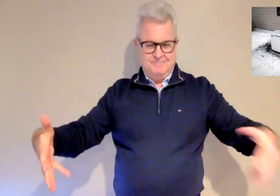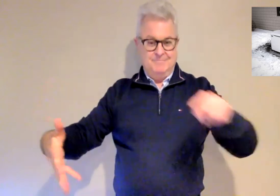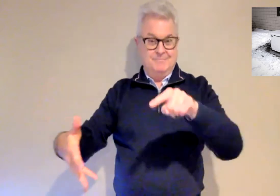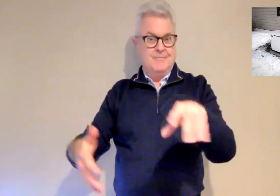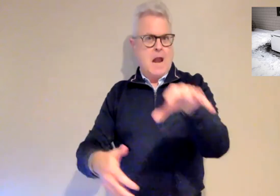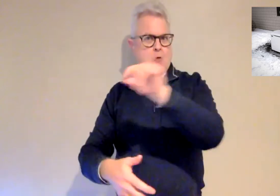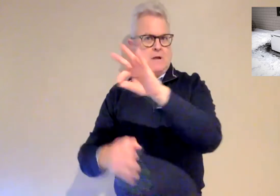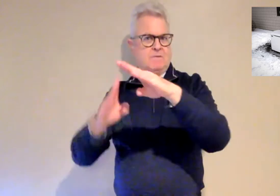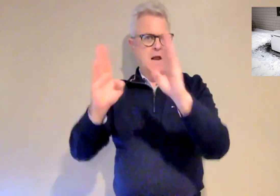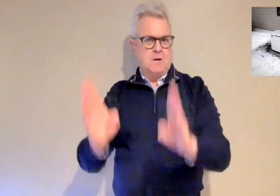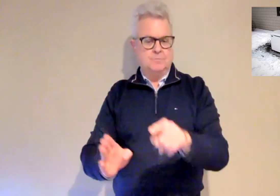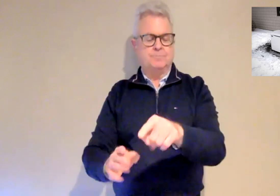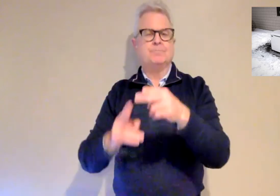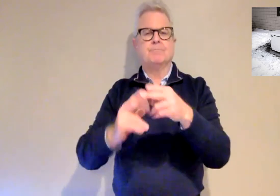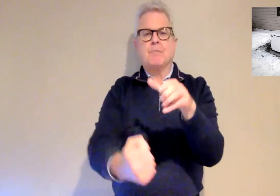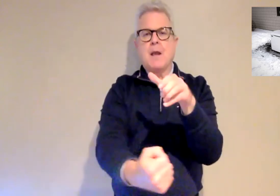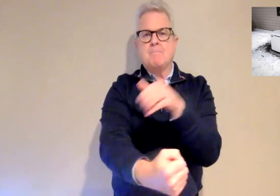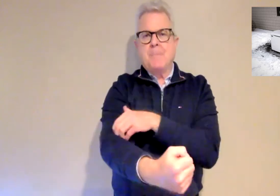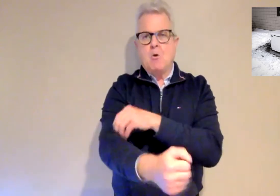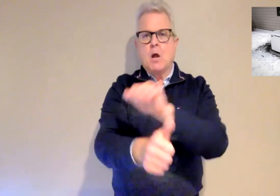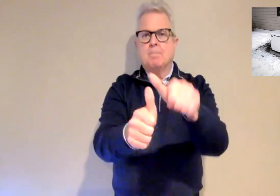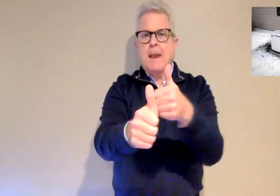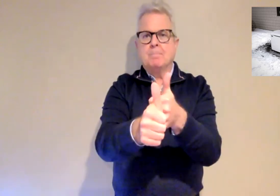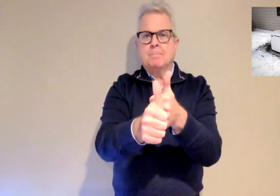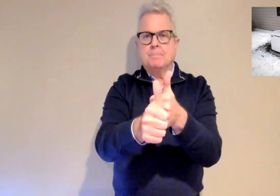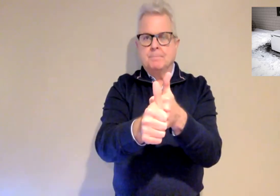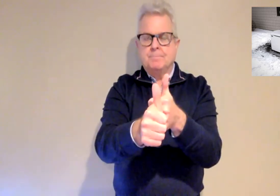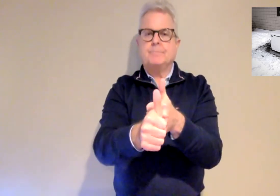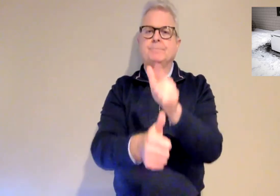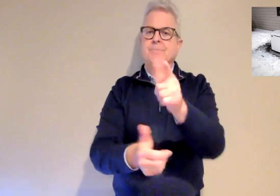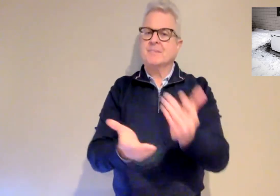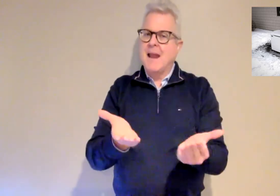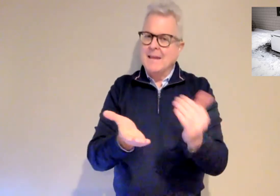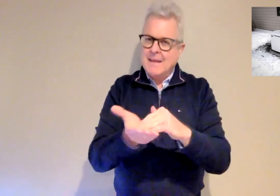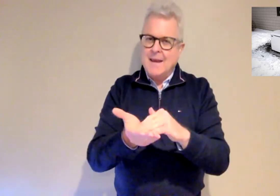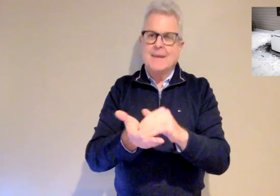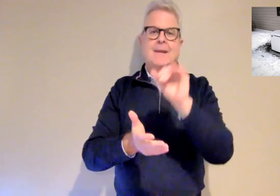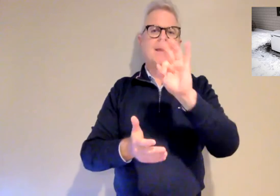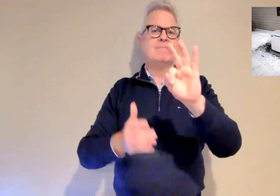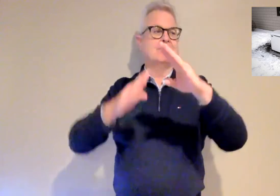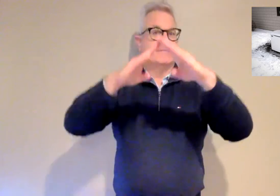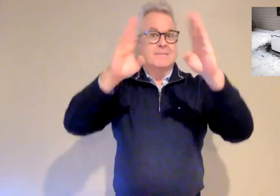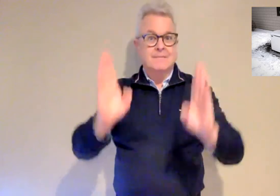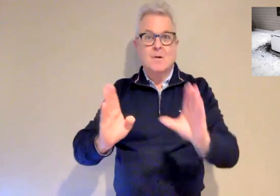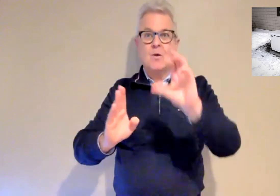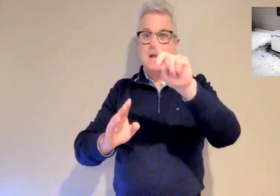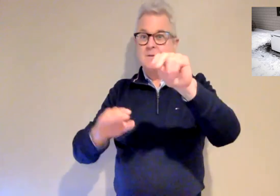generator, which a generator is kept outside the house. That is a backup source of electricity.